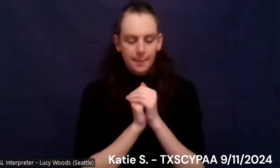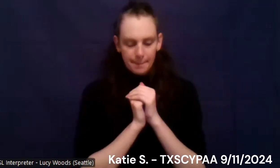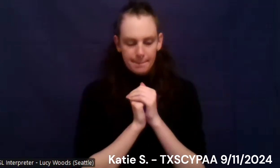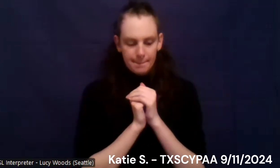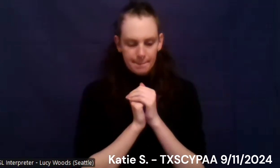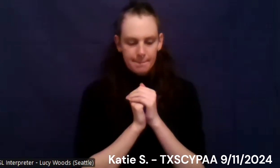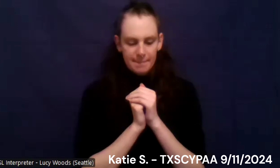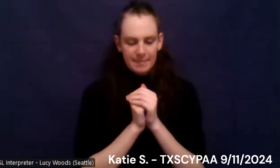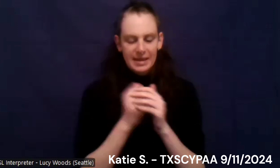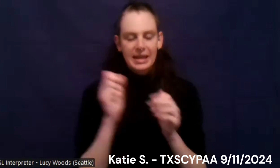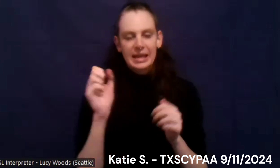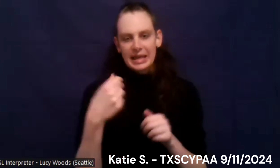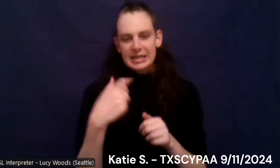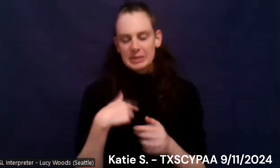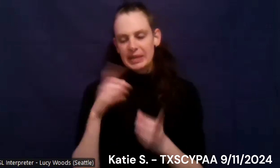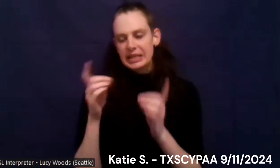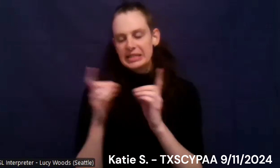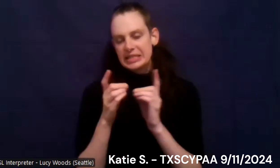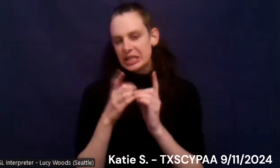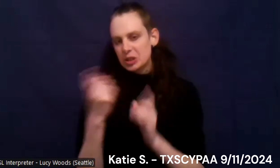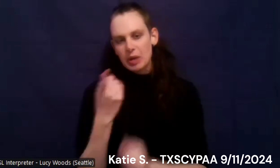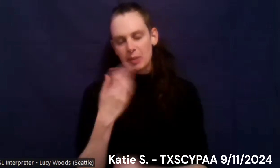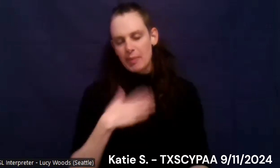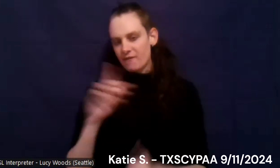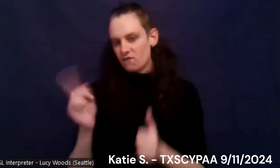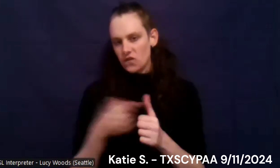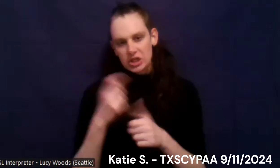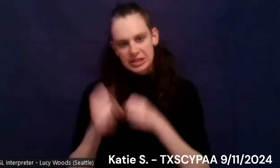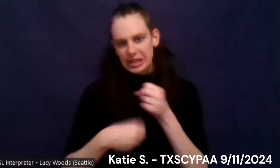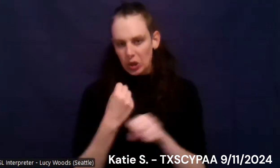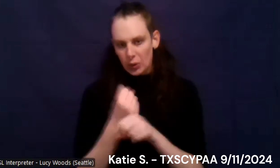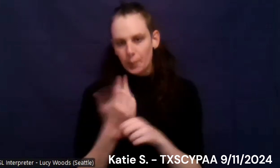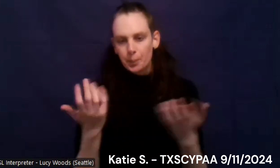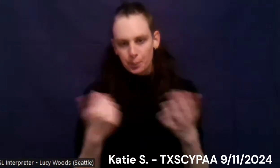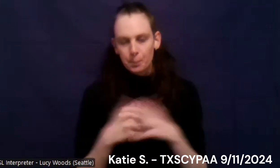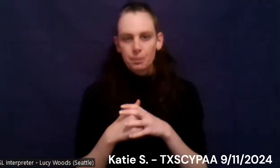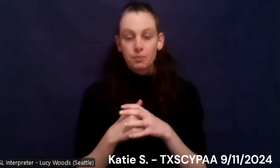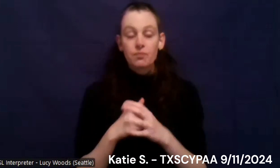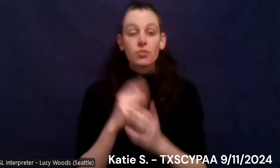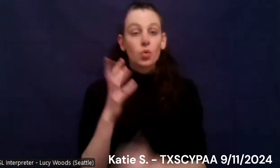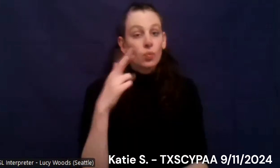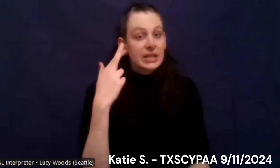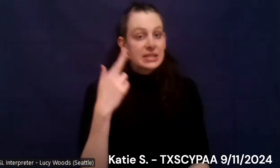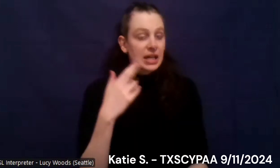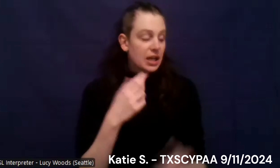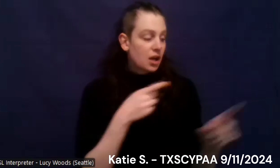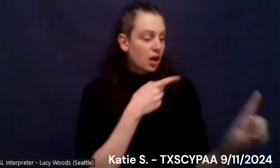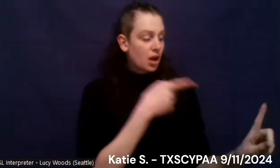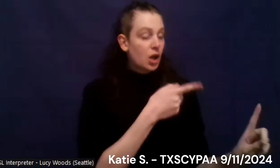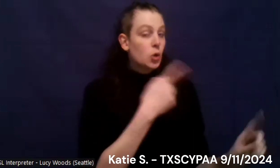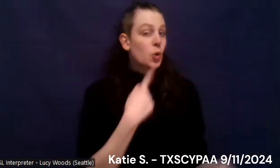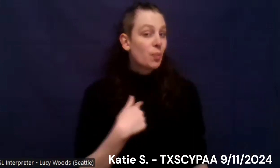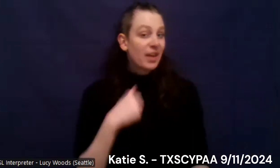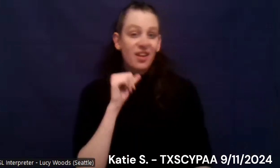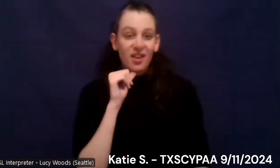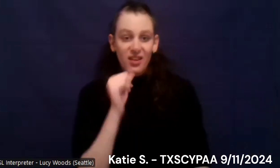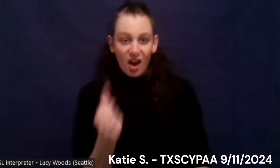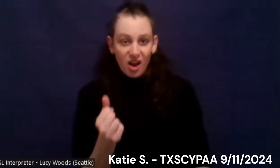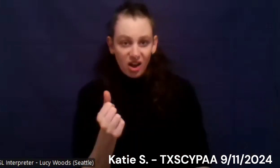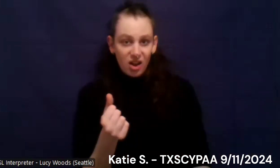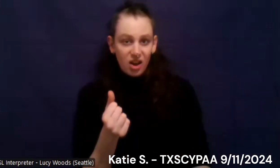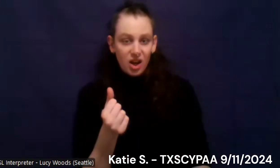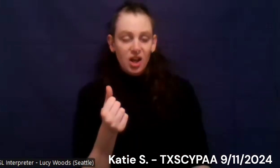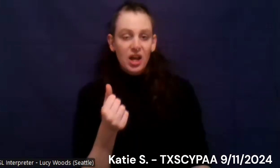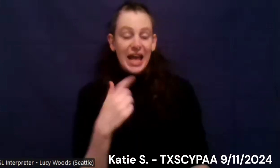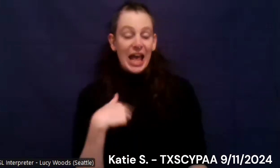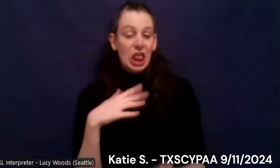date somebody in my first year. And the reason that that my sponsor told me not to, I have found out